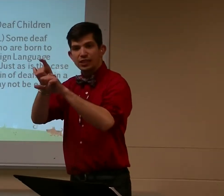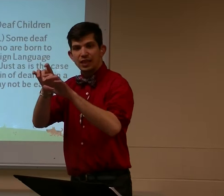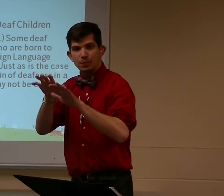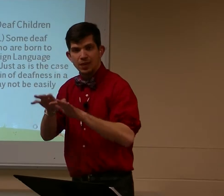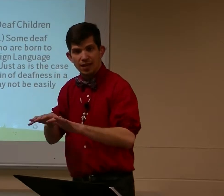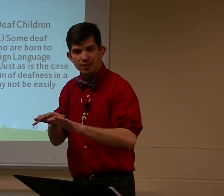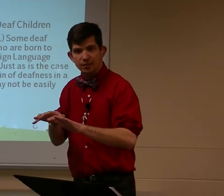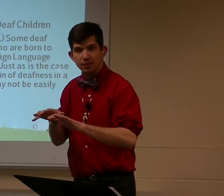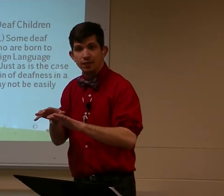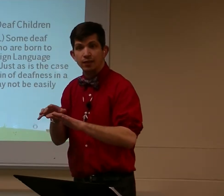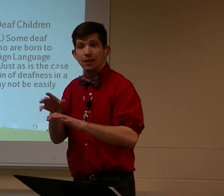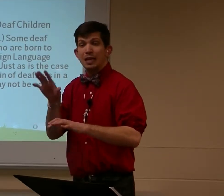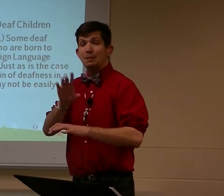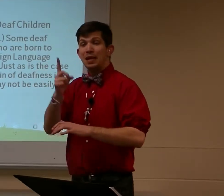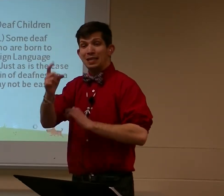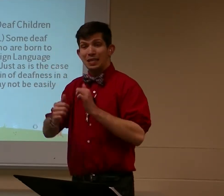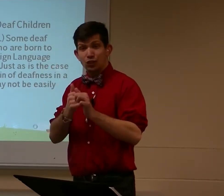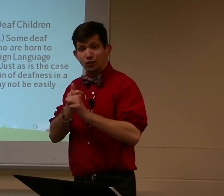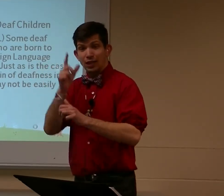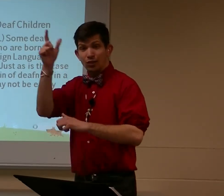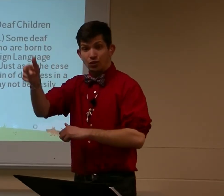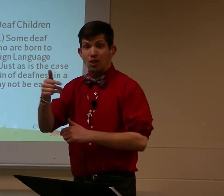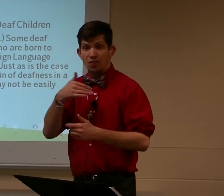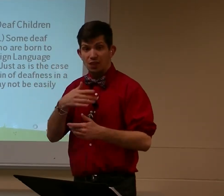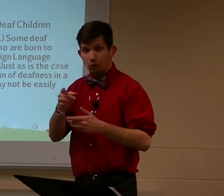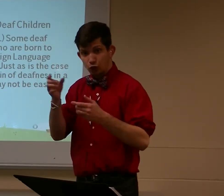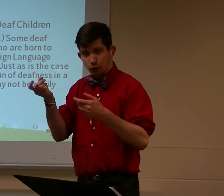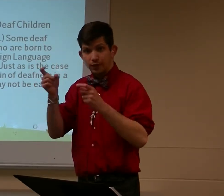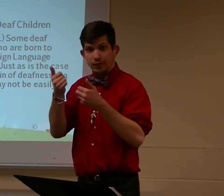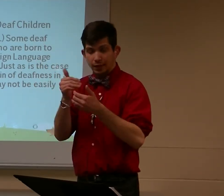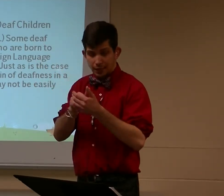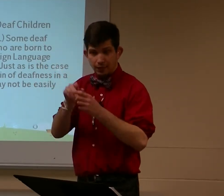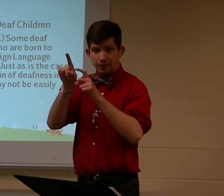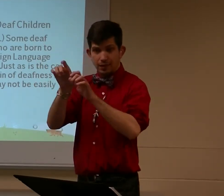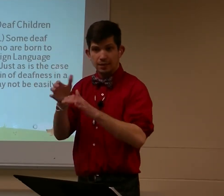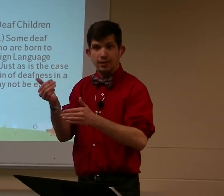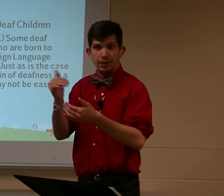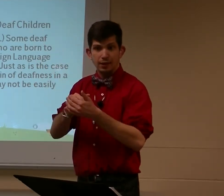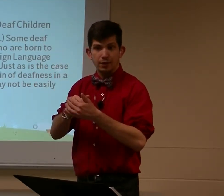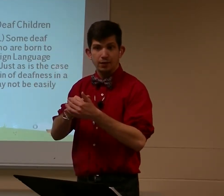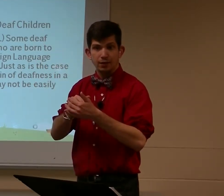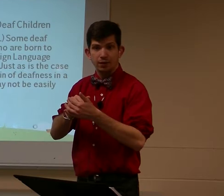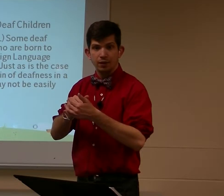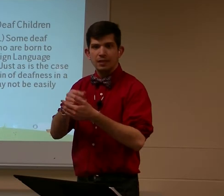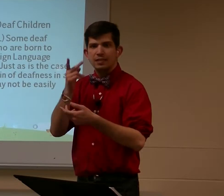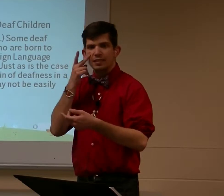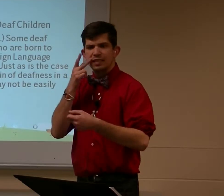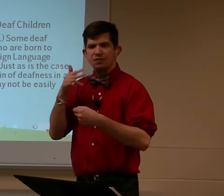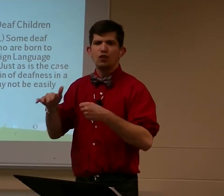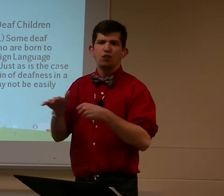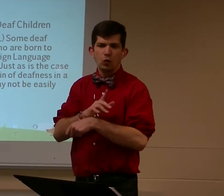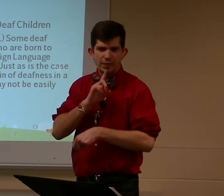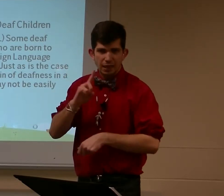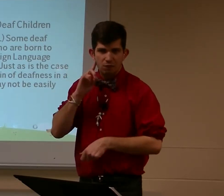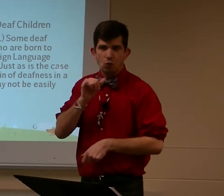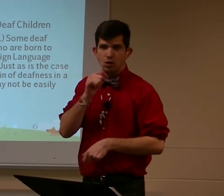give them a test. About a year later, they will do again the test again to see if they're fully deaf or not.